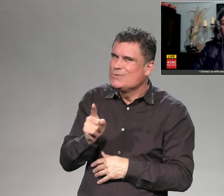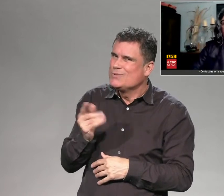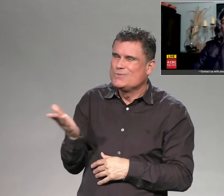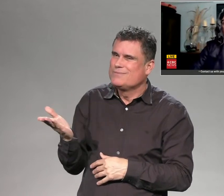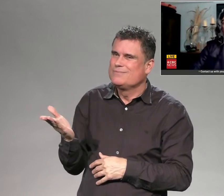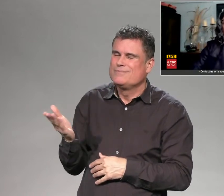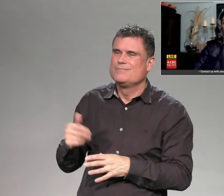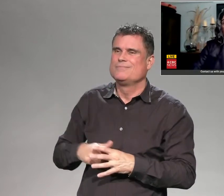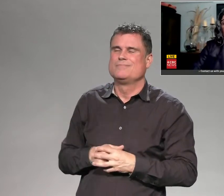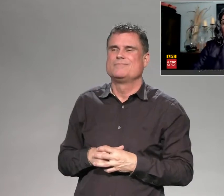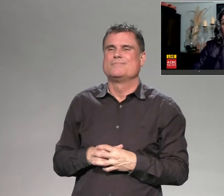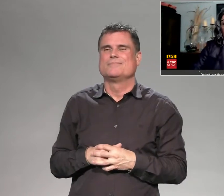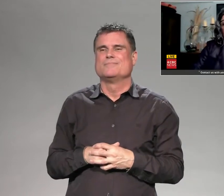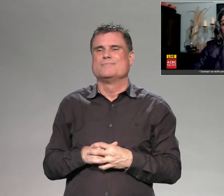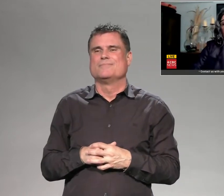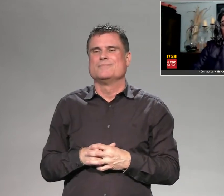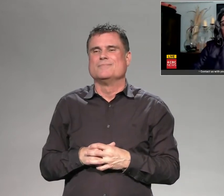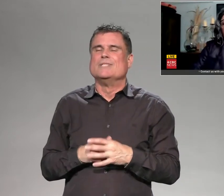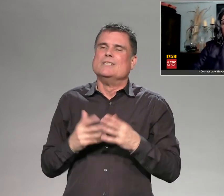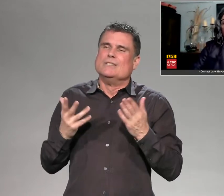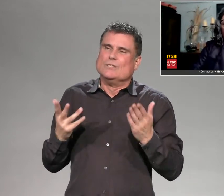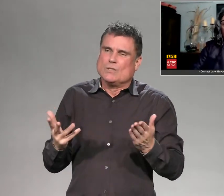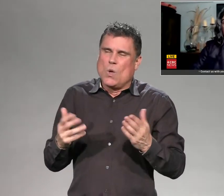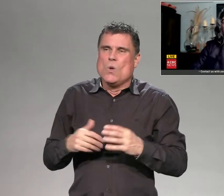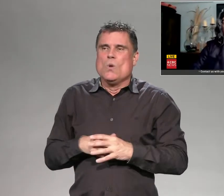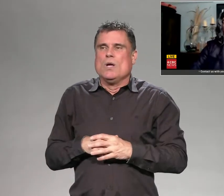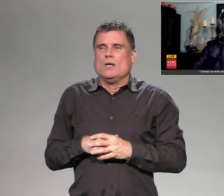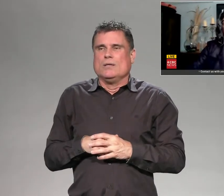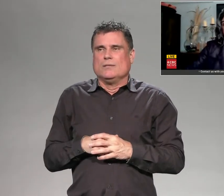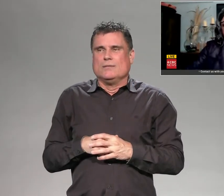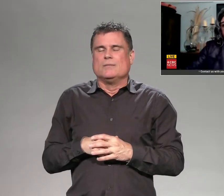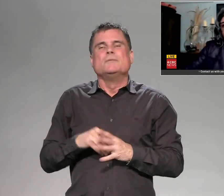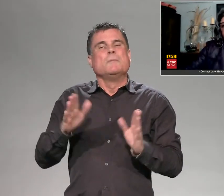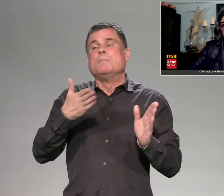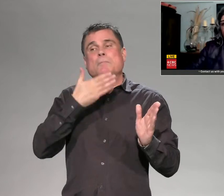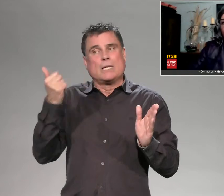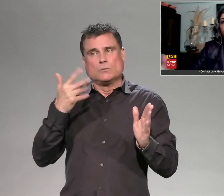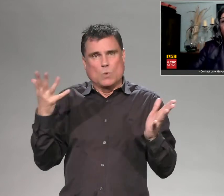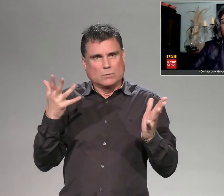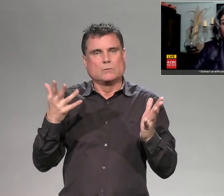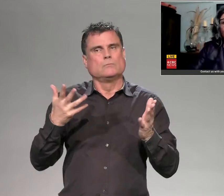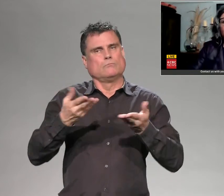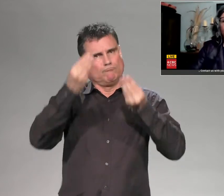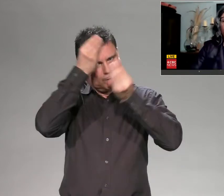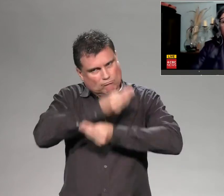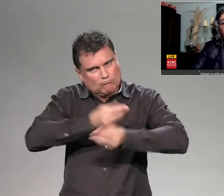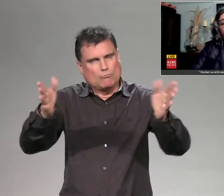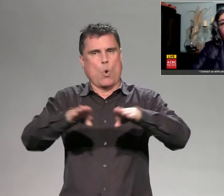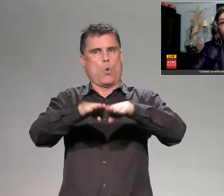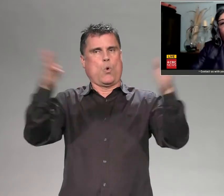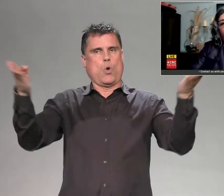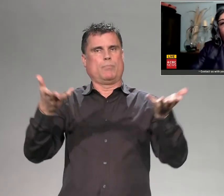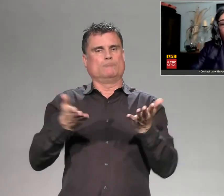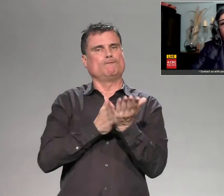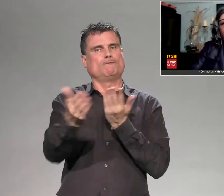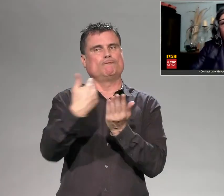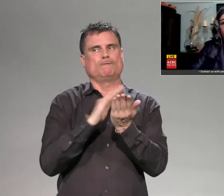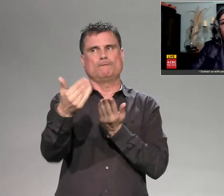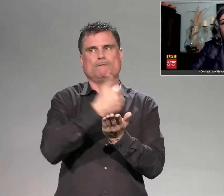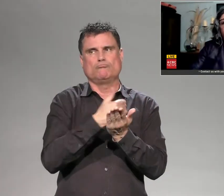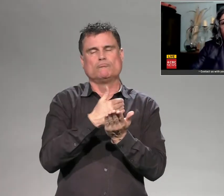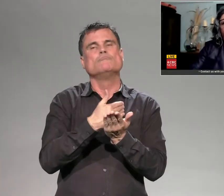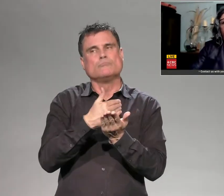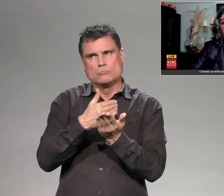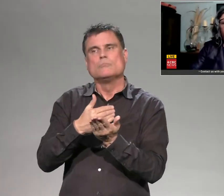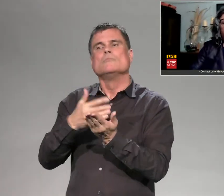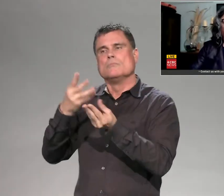equally transparent. And when we were able to talk to leadership about that, it was very evident that